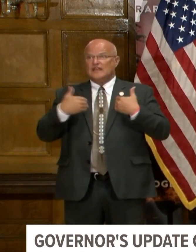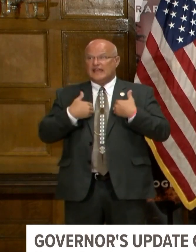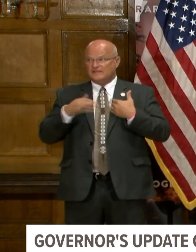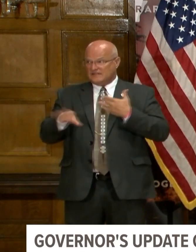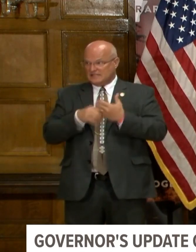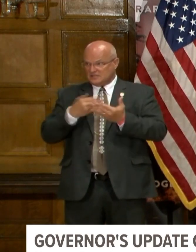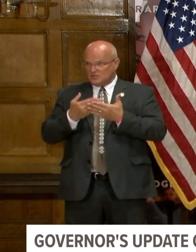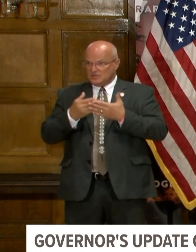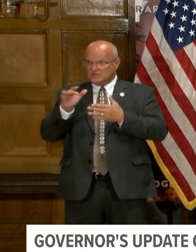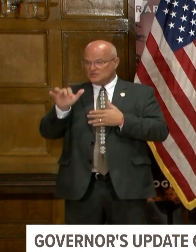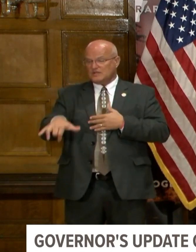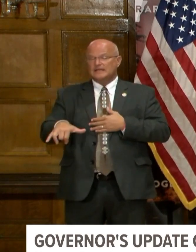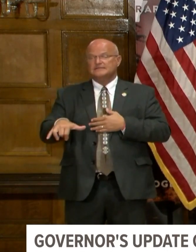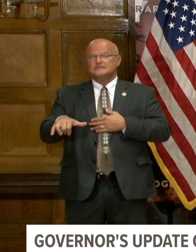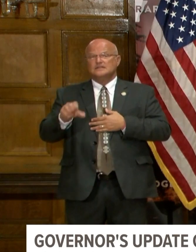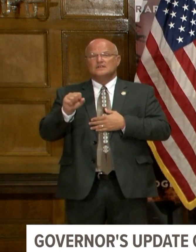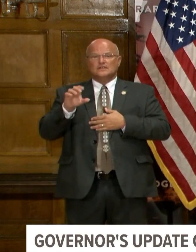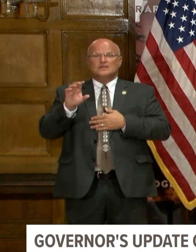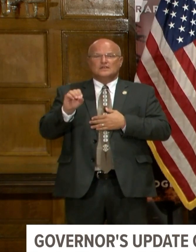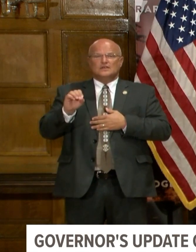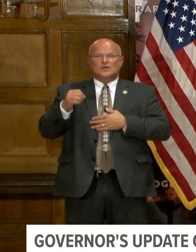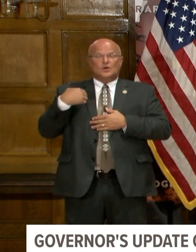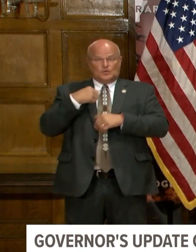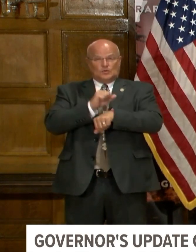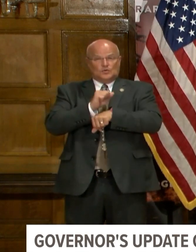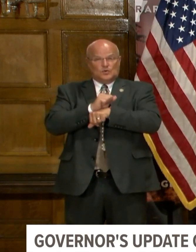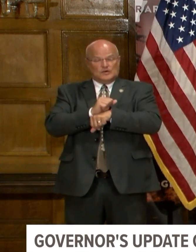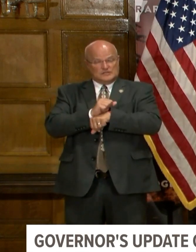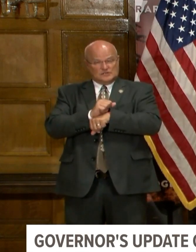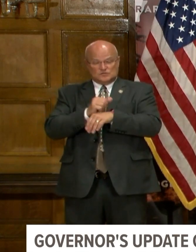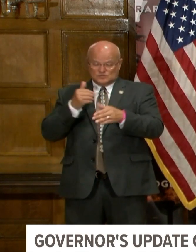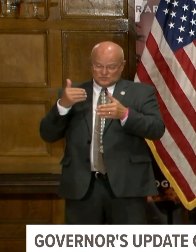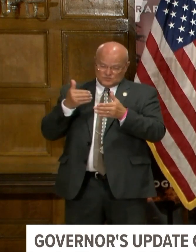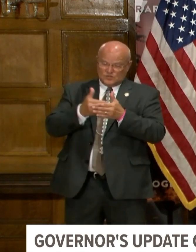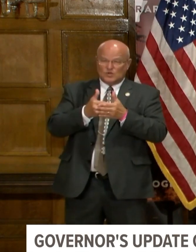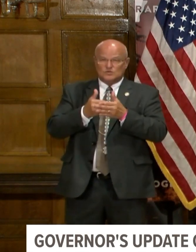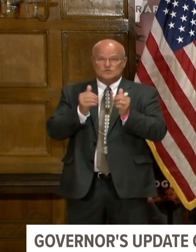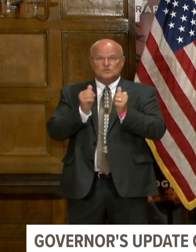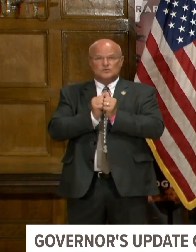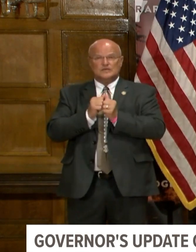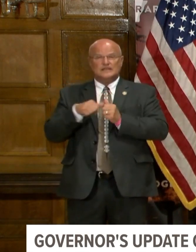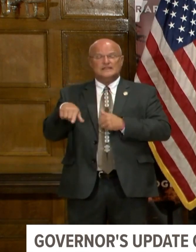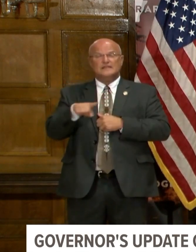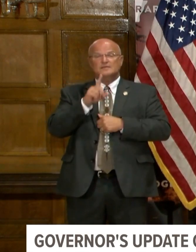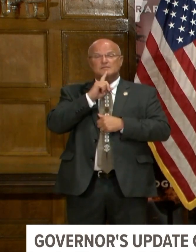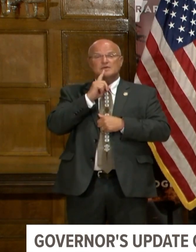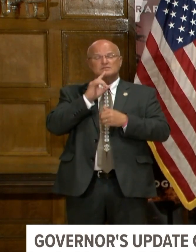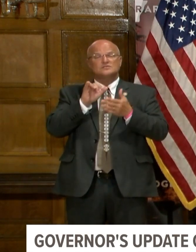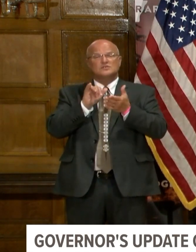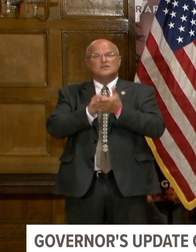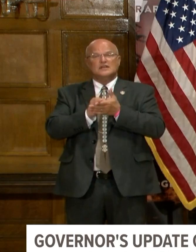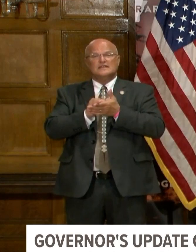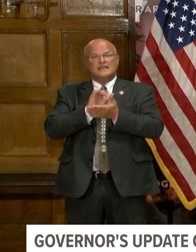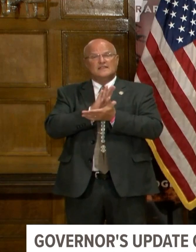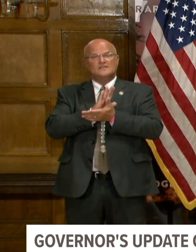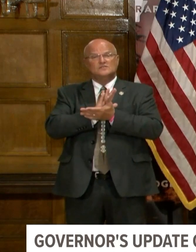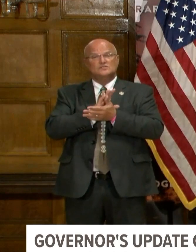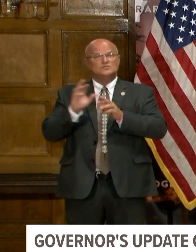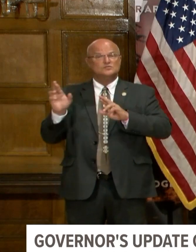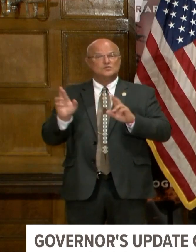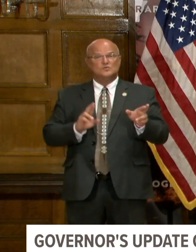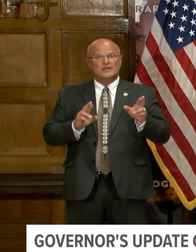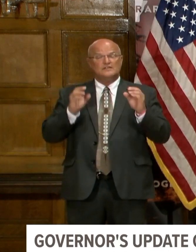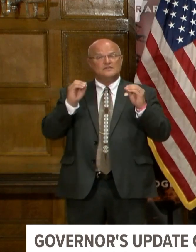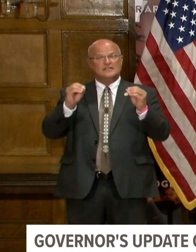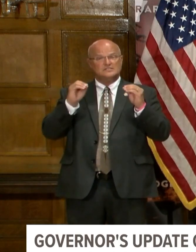additional money to do it. And so we're working very hard to make sure that the schools are ready